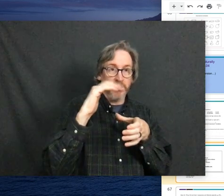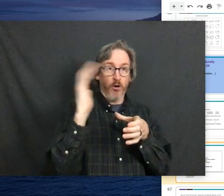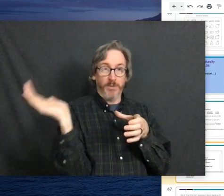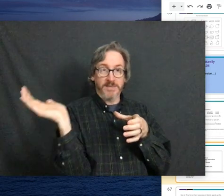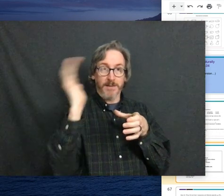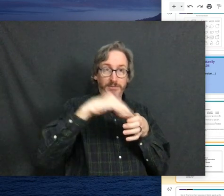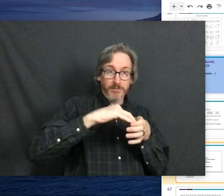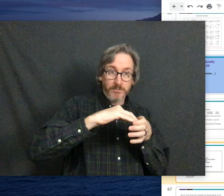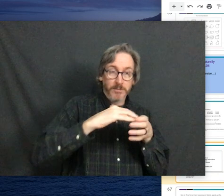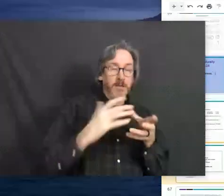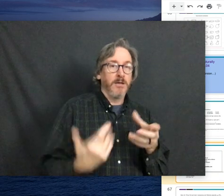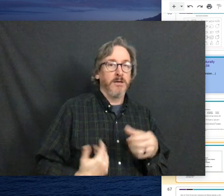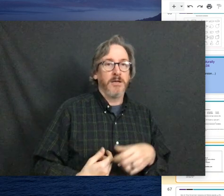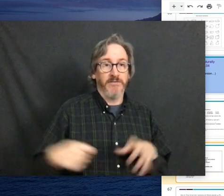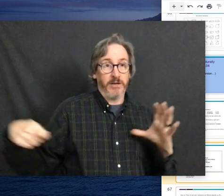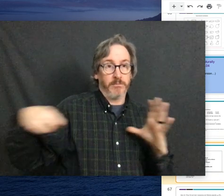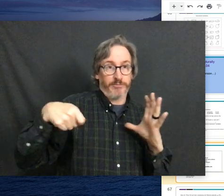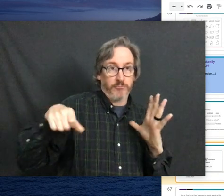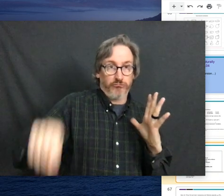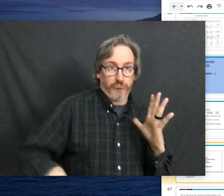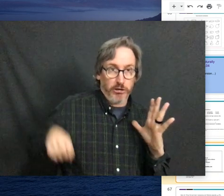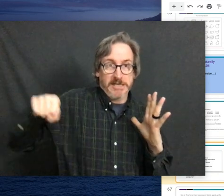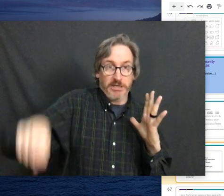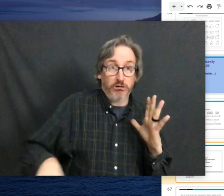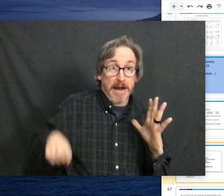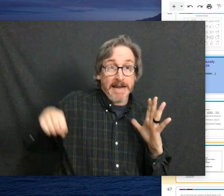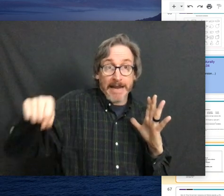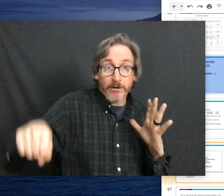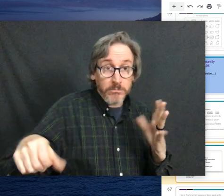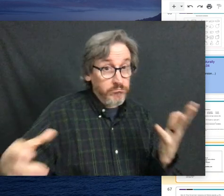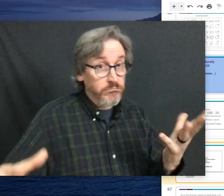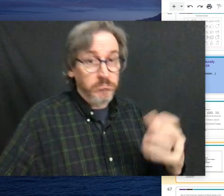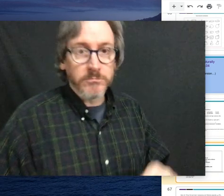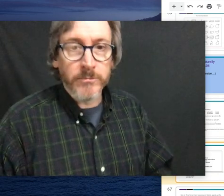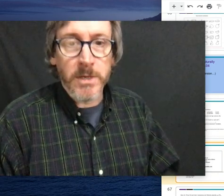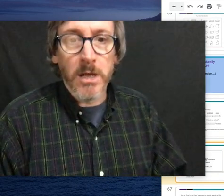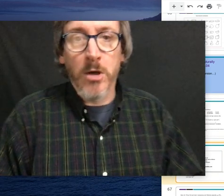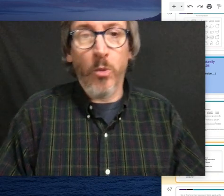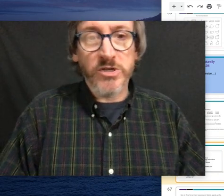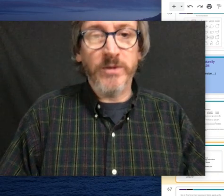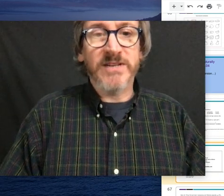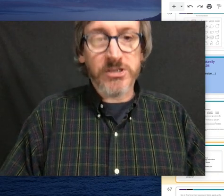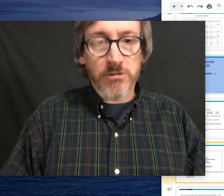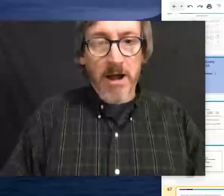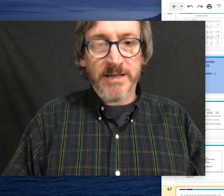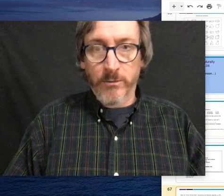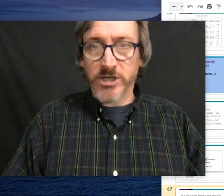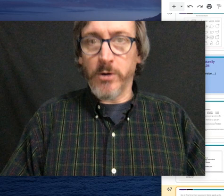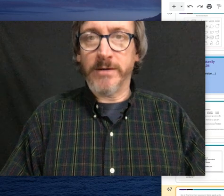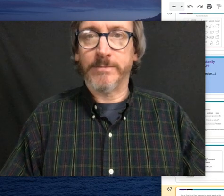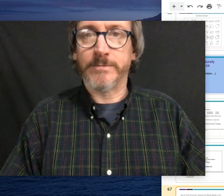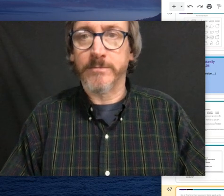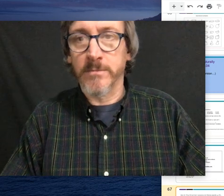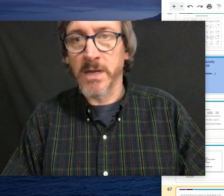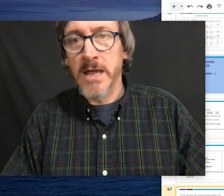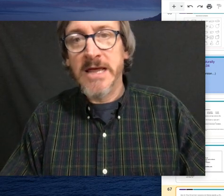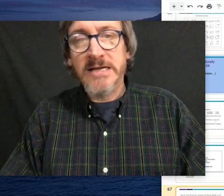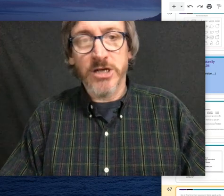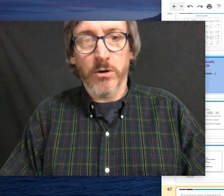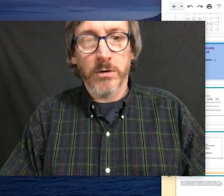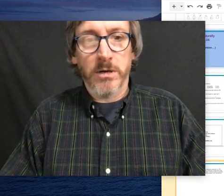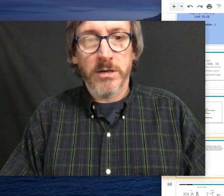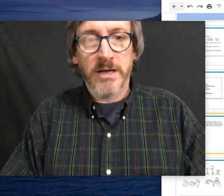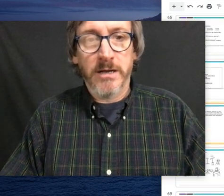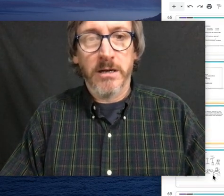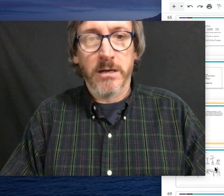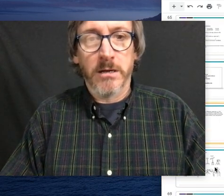If it opens up, if it's a crank handle, once we've described it, then we show it.